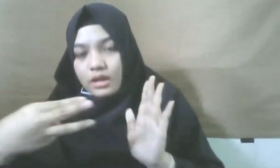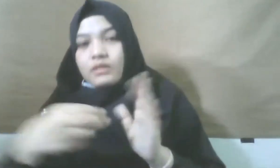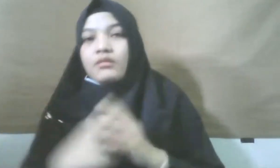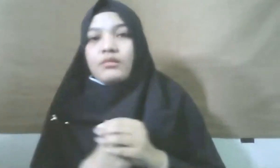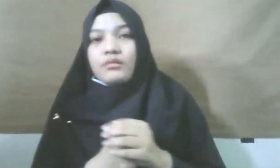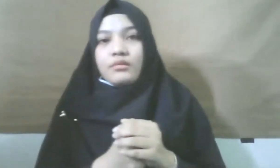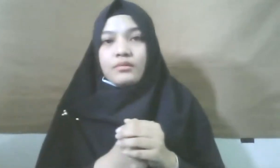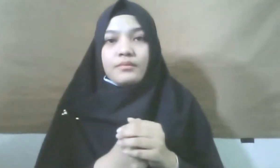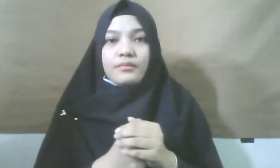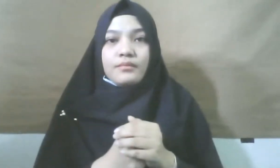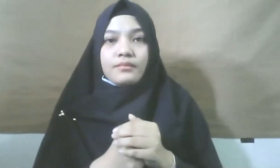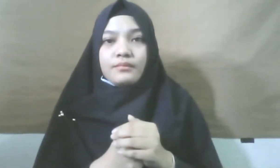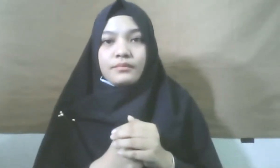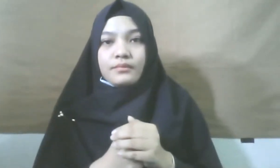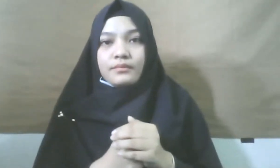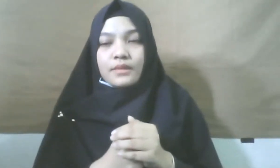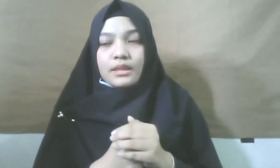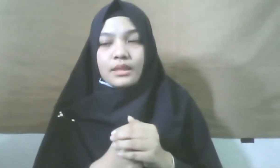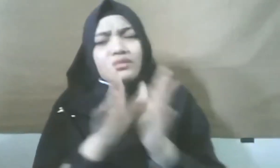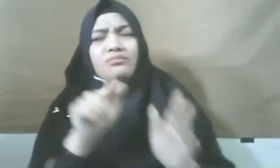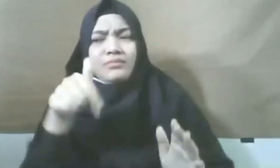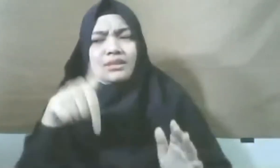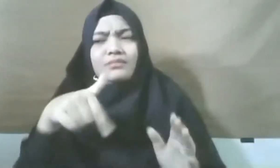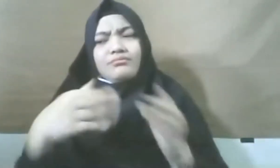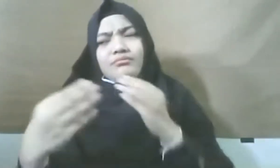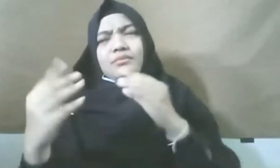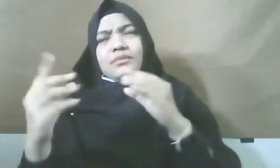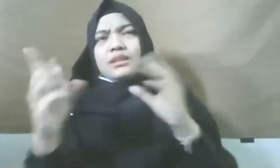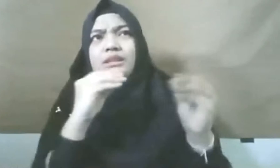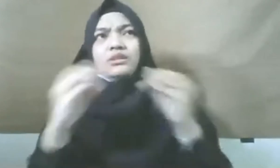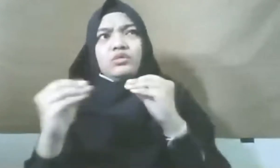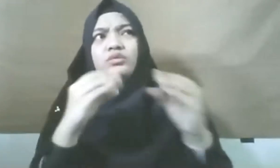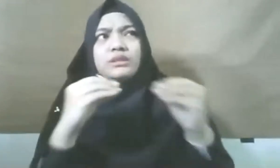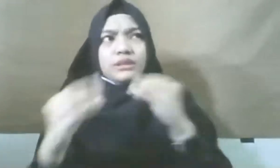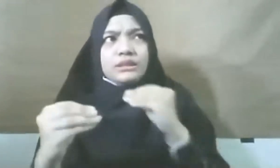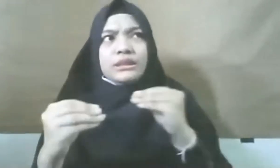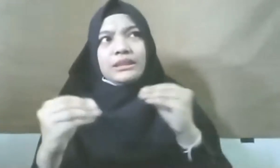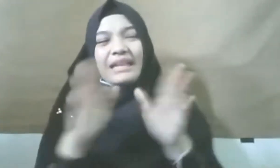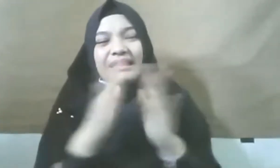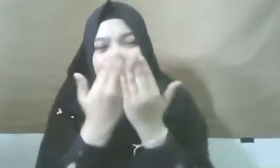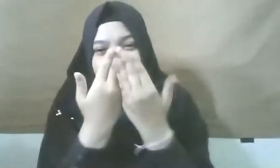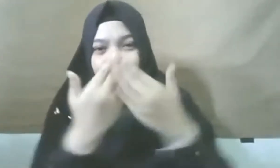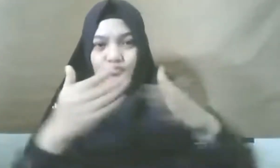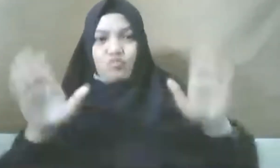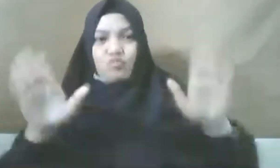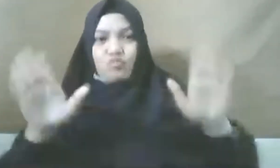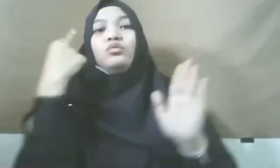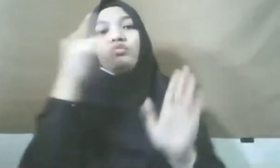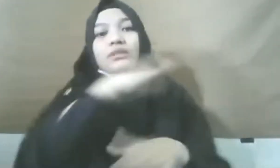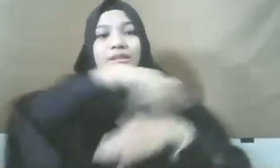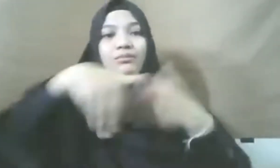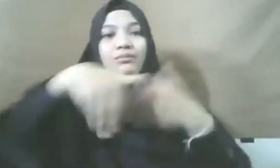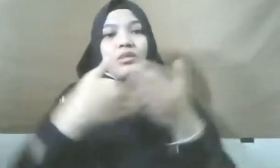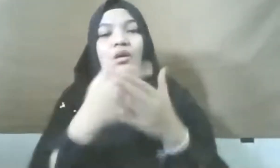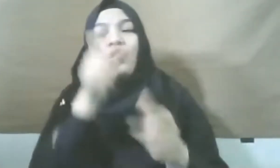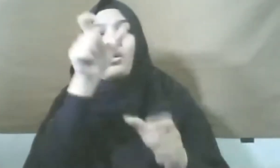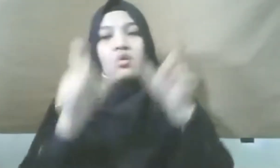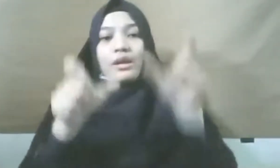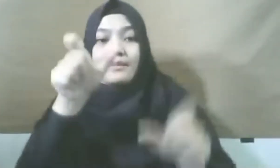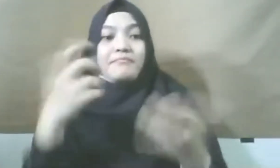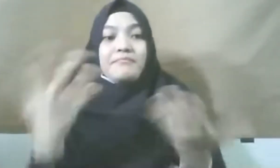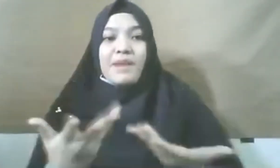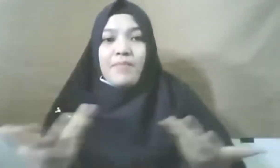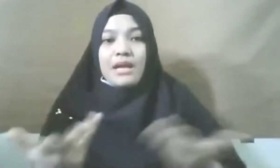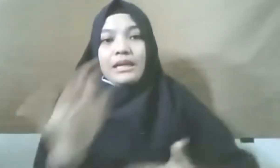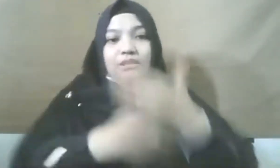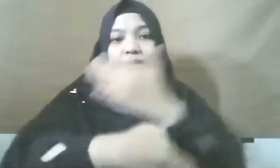should open everyone's eyes, that people with disabilities should be given the opportunity, for